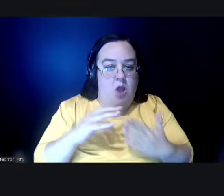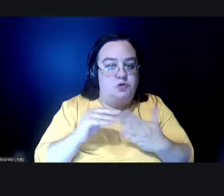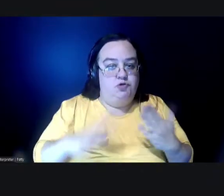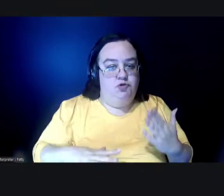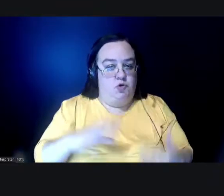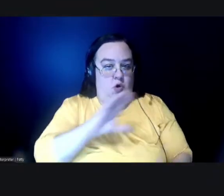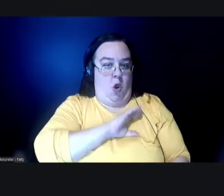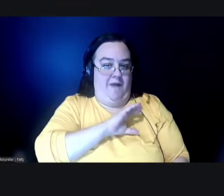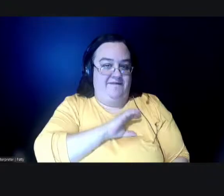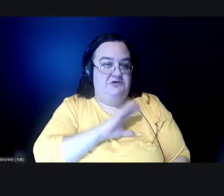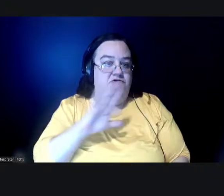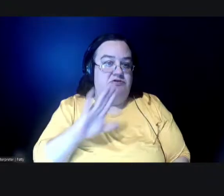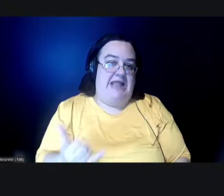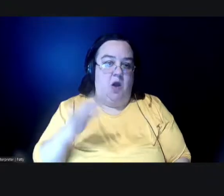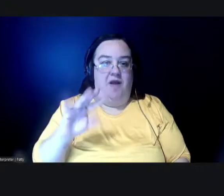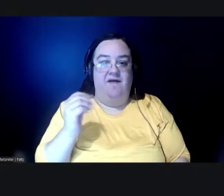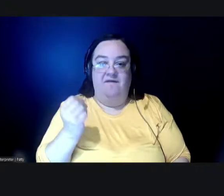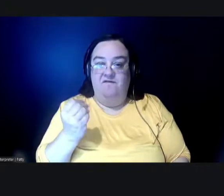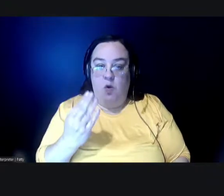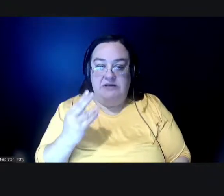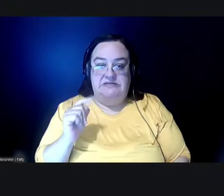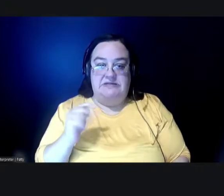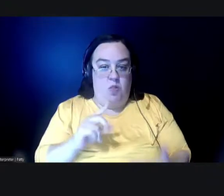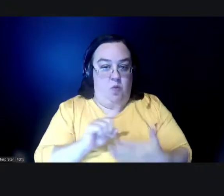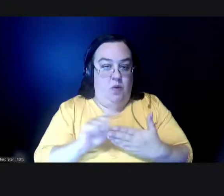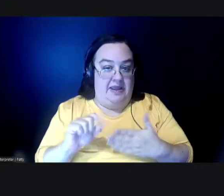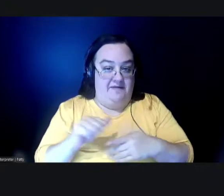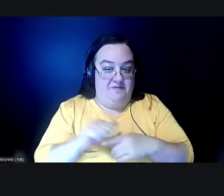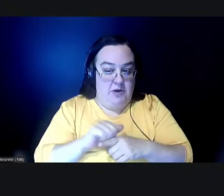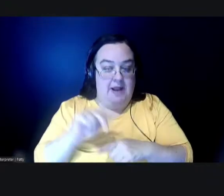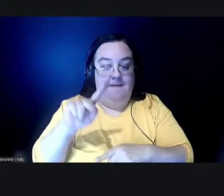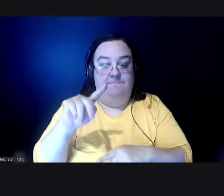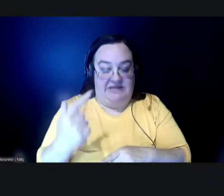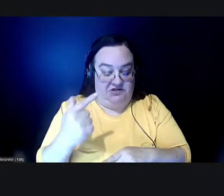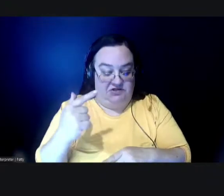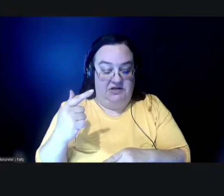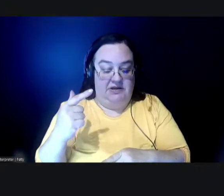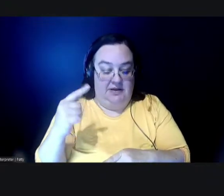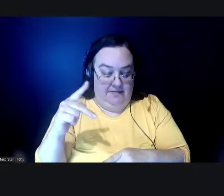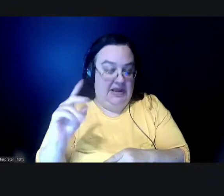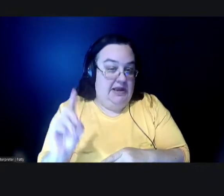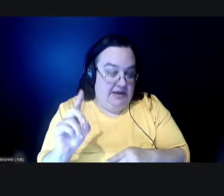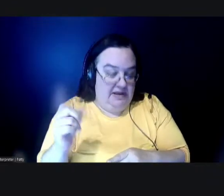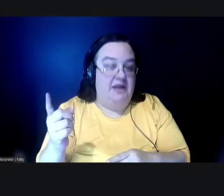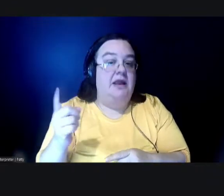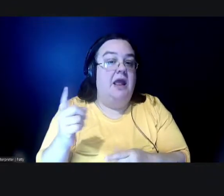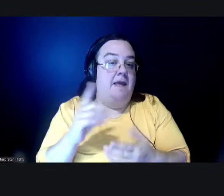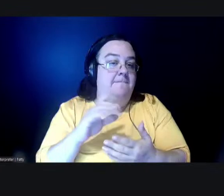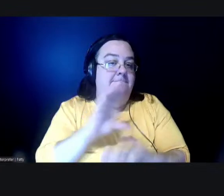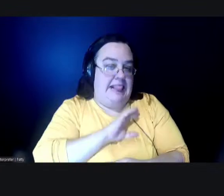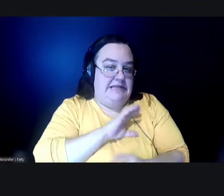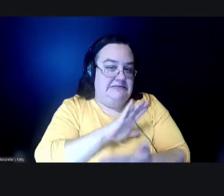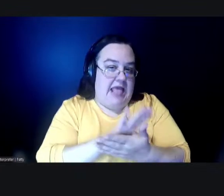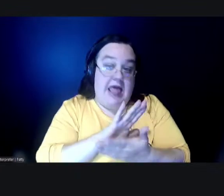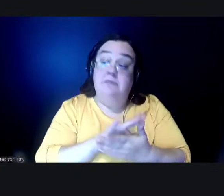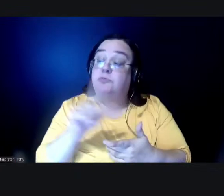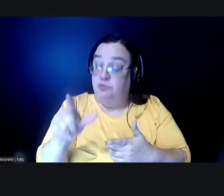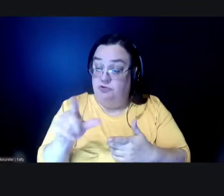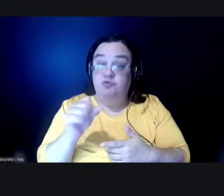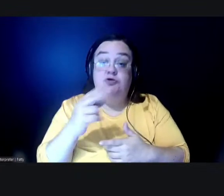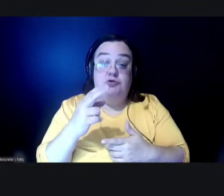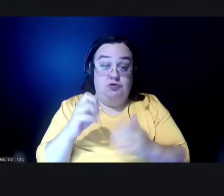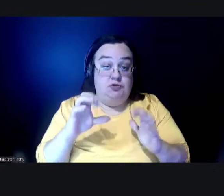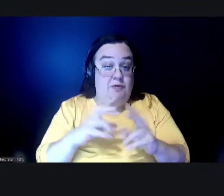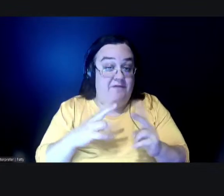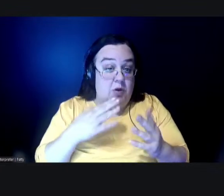her 14th week of training in the Prince George's County Police Department's Police Academy. She's doing very well. We have